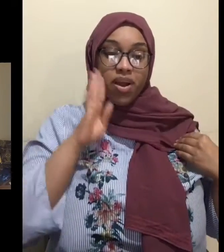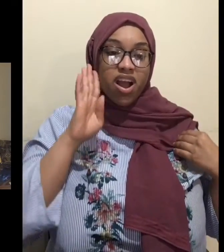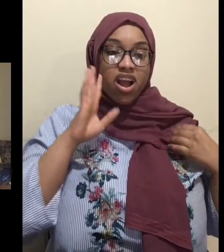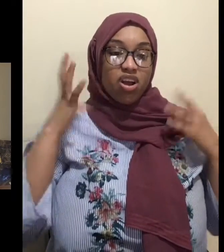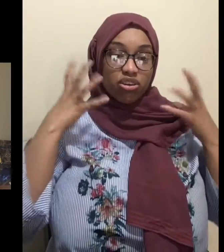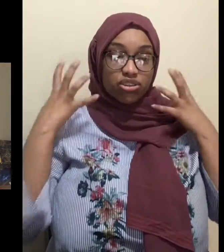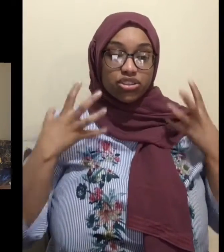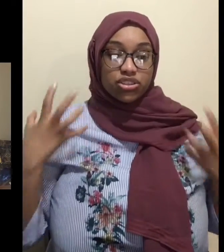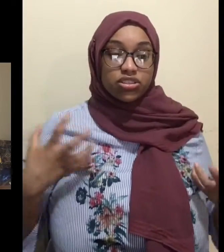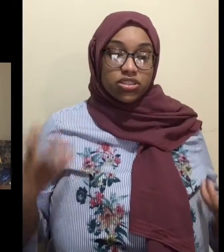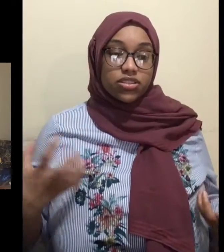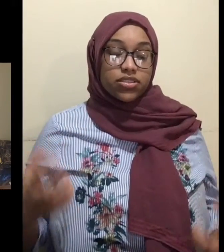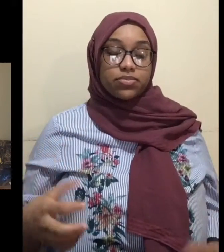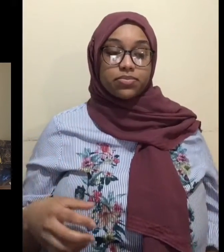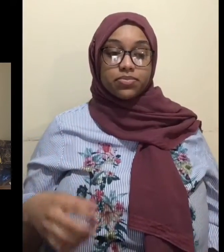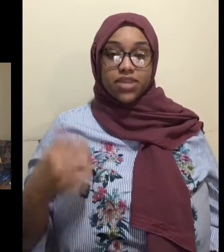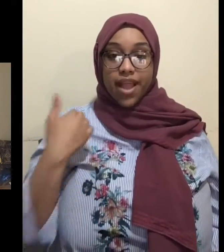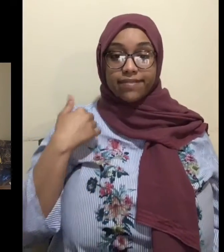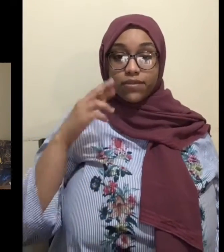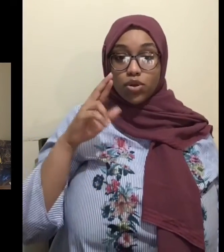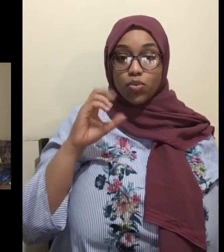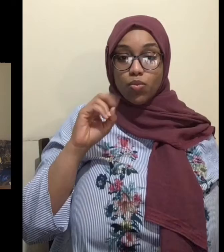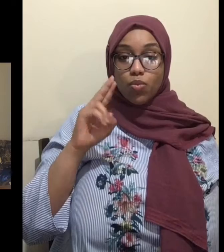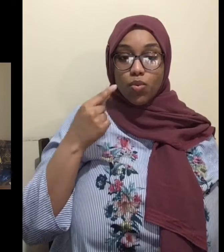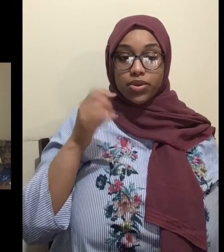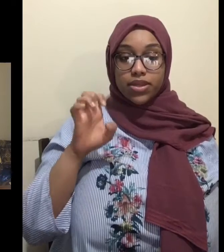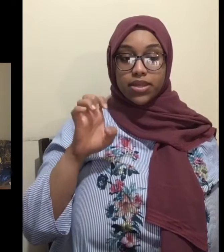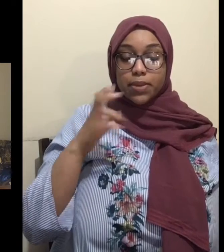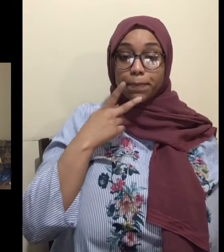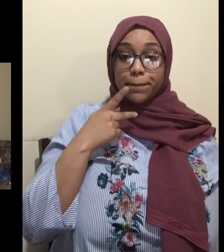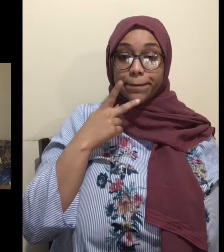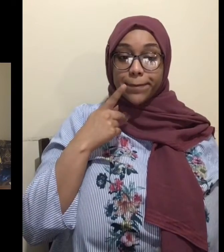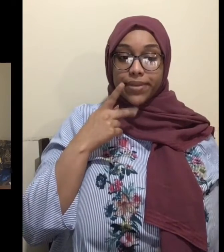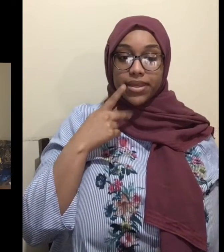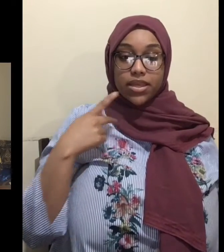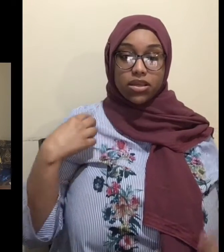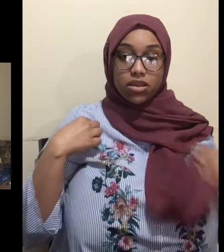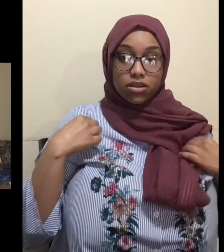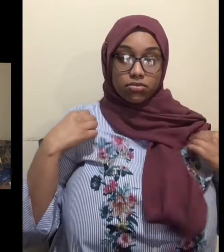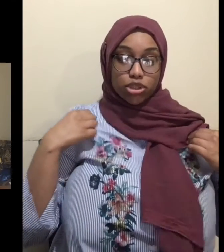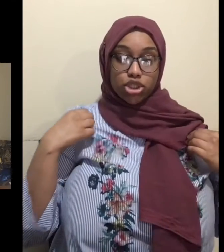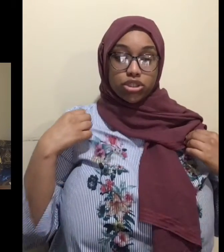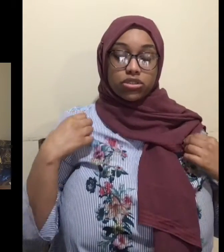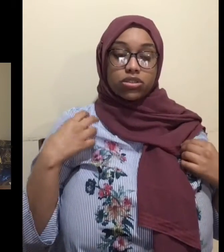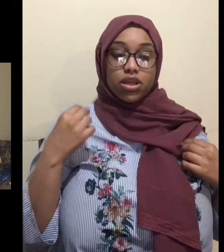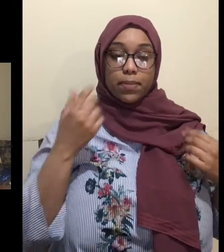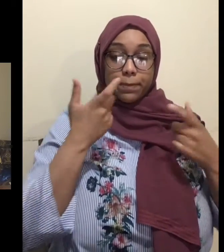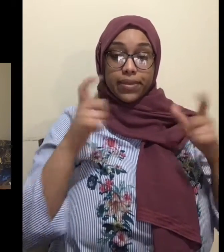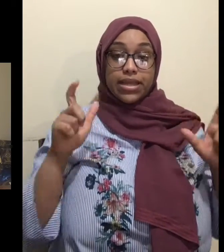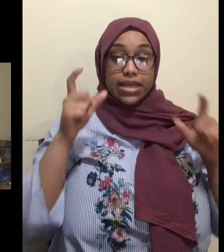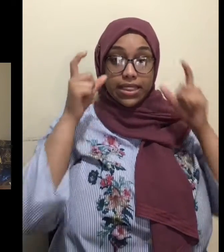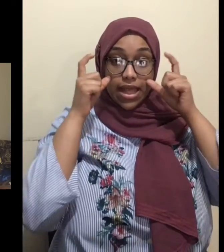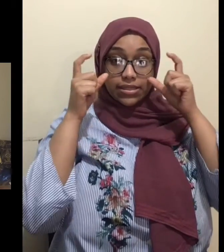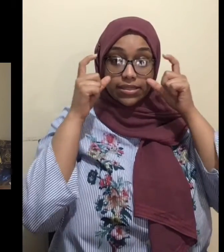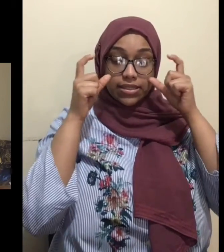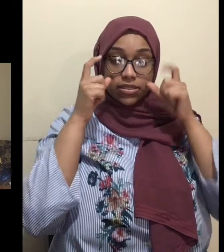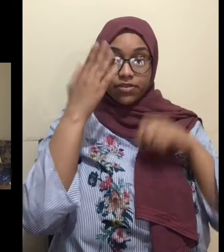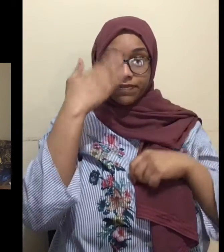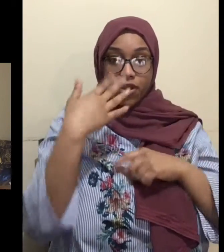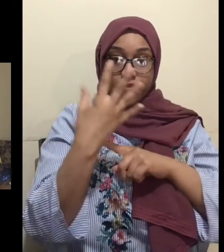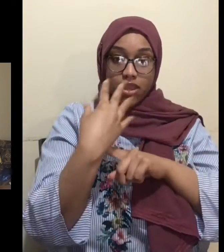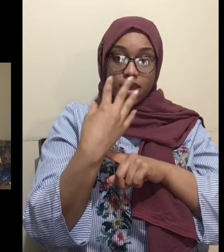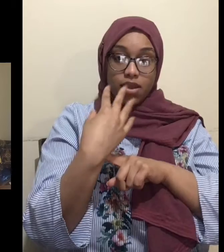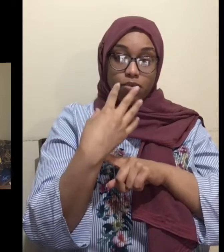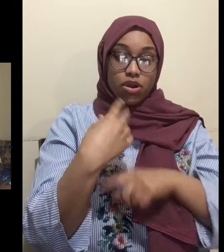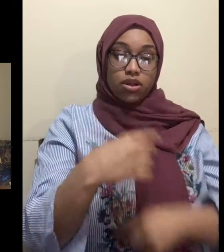A young Afro-Latina with brown long curly hair, a rouge pink blouse, and big glasses sits in front of the camera.